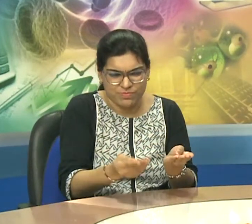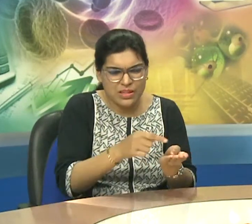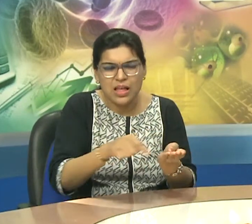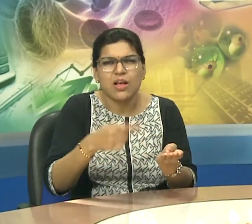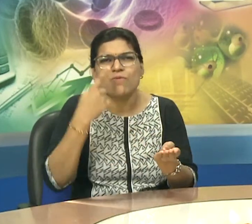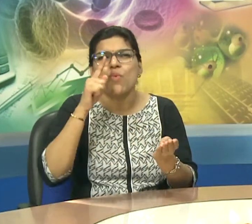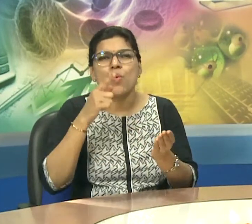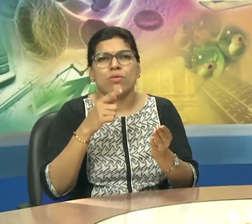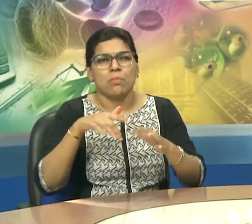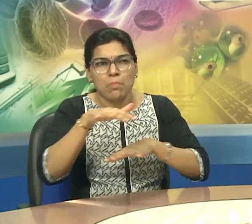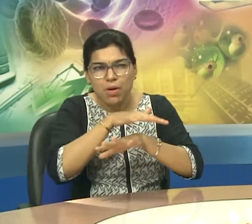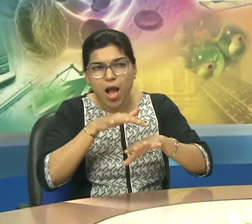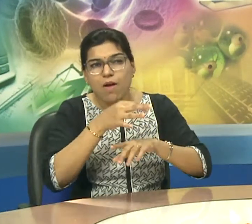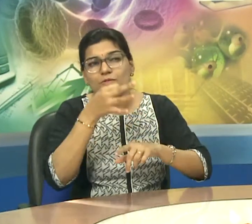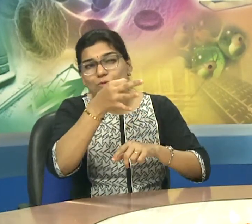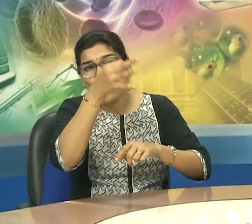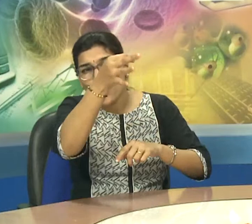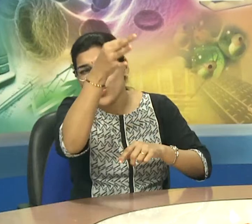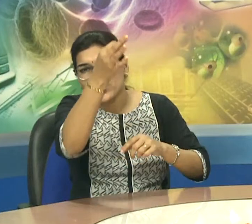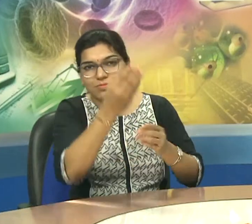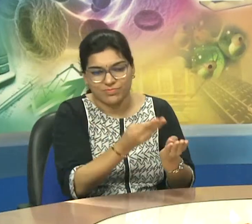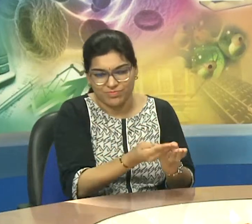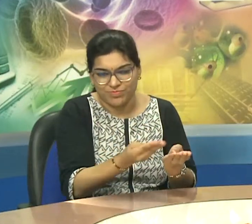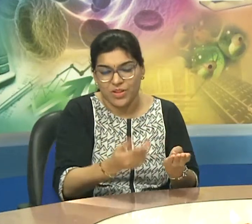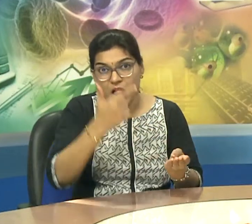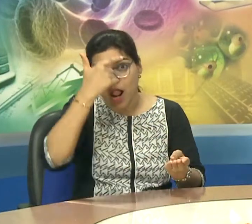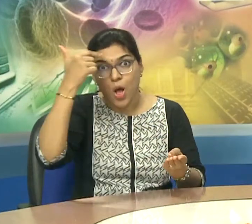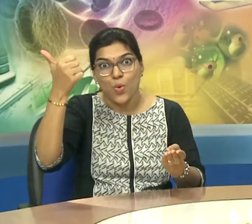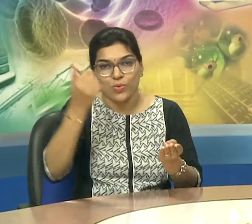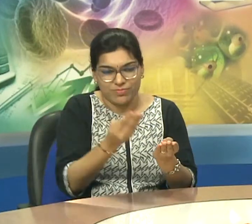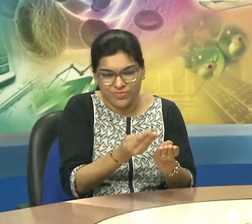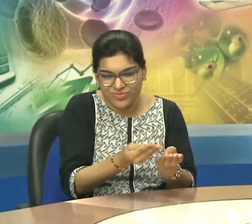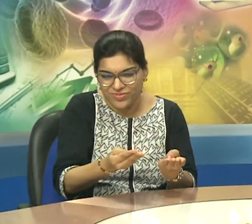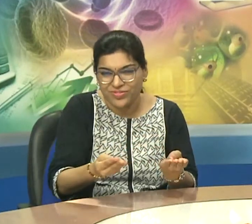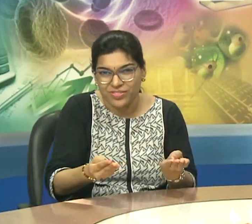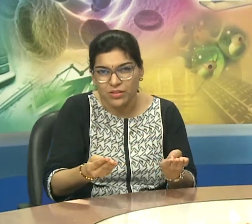for, there are different cards and they tell our fortune.